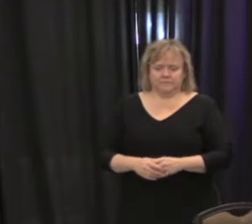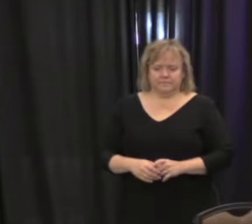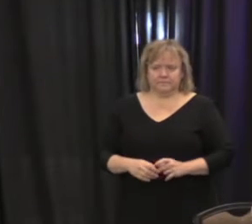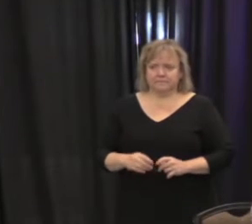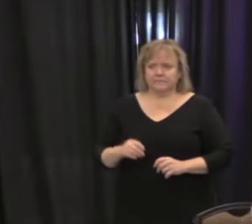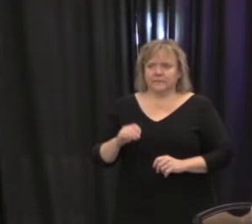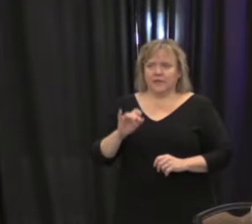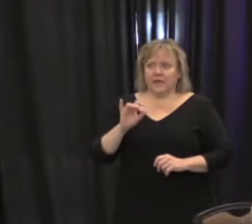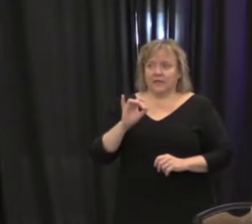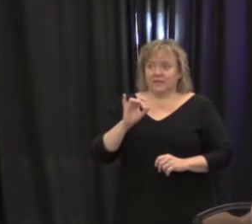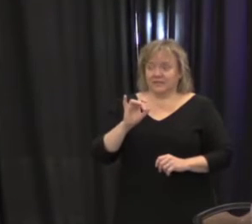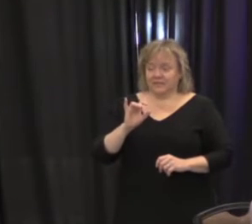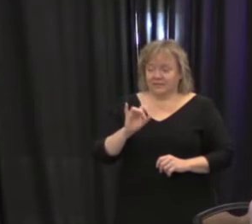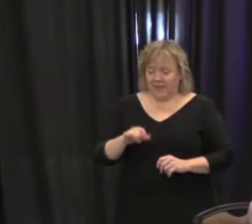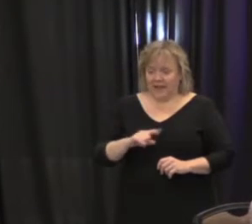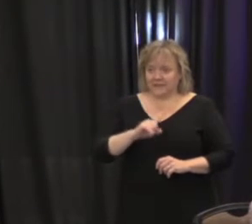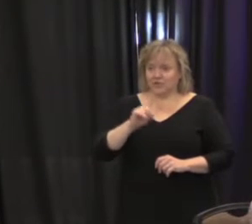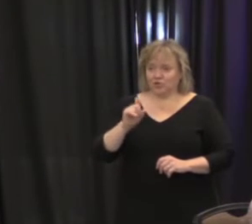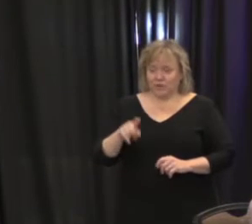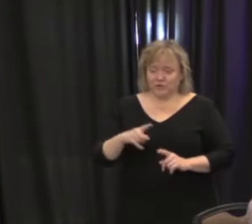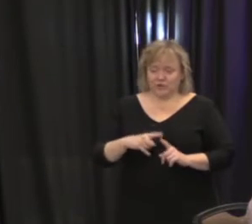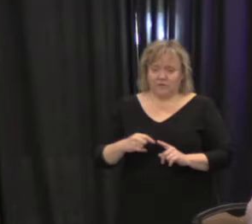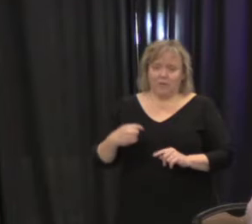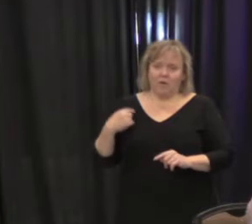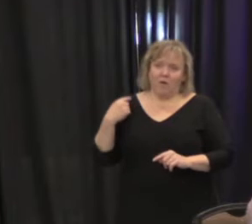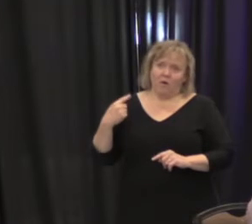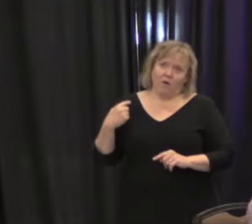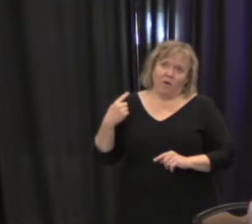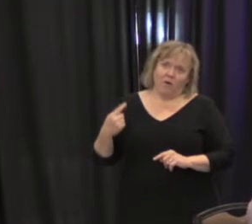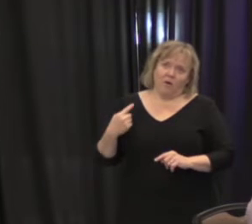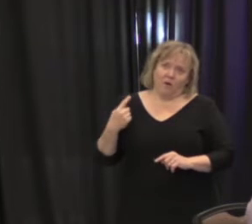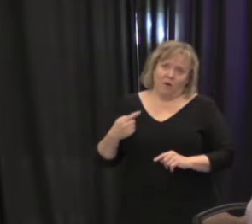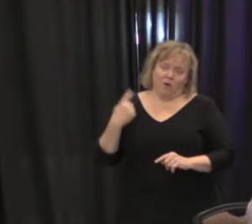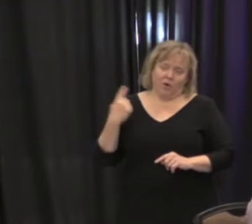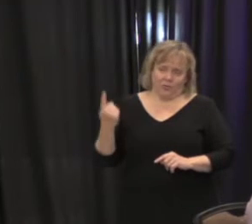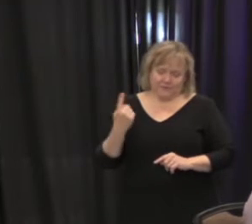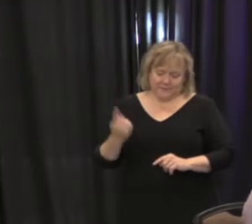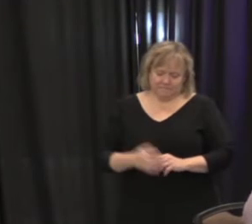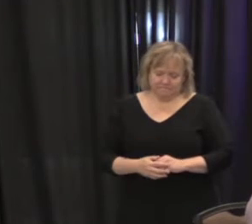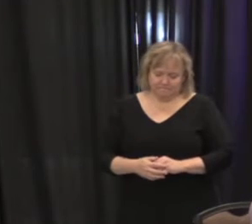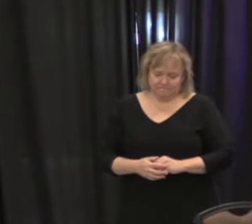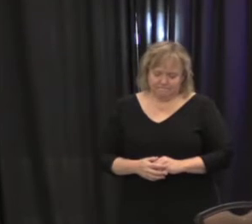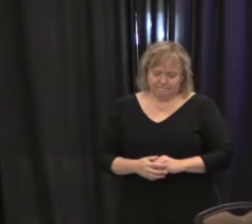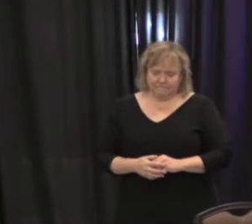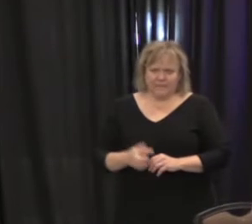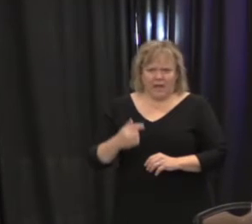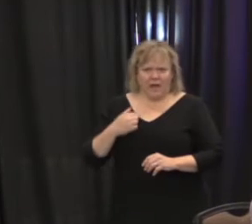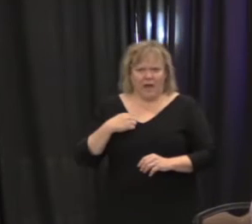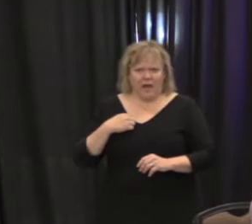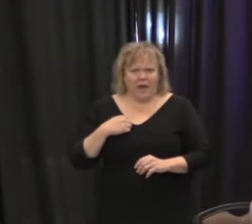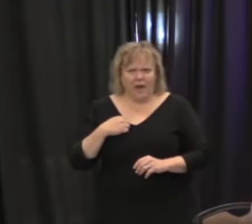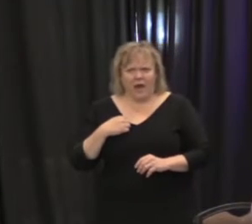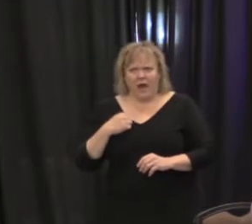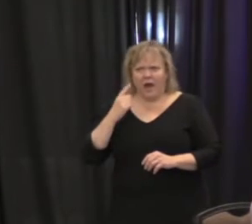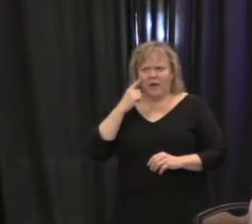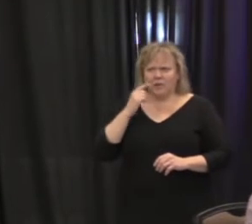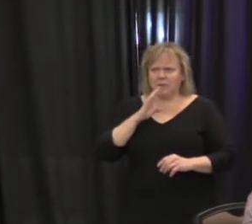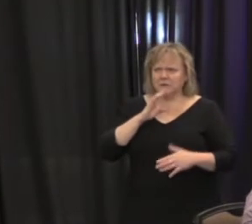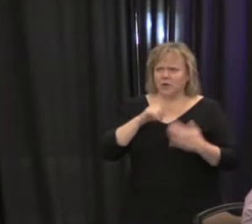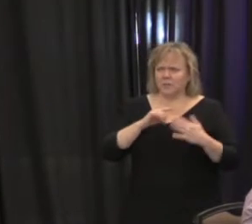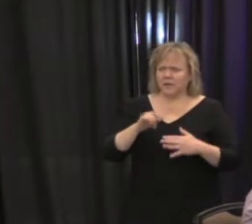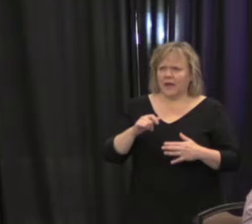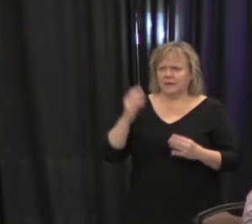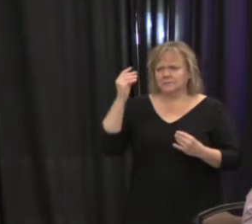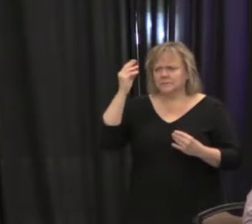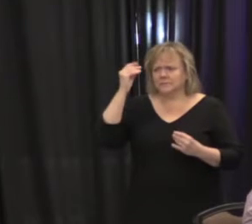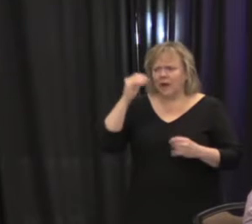That is the age-old question. I was literally on a panel 2 days ago talking about this because I don't know if there's